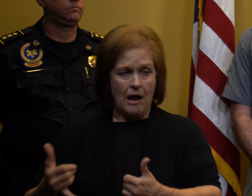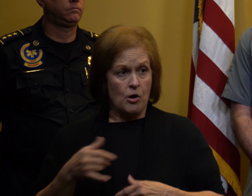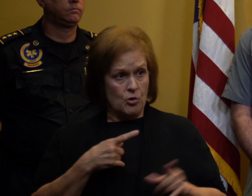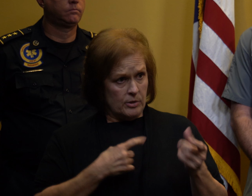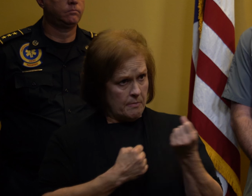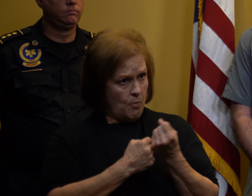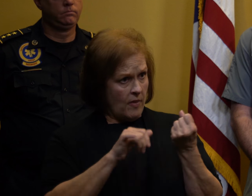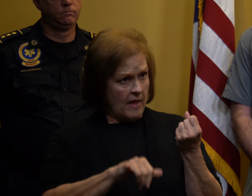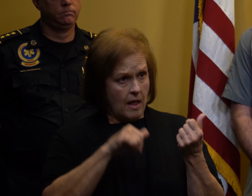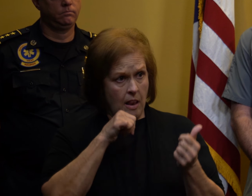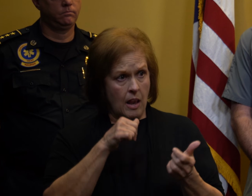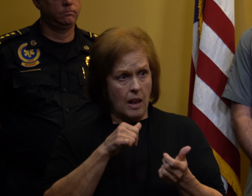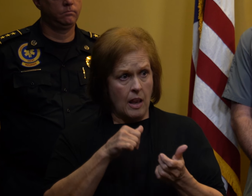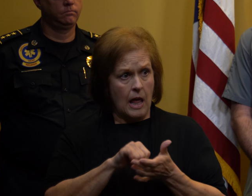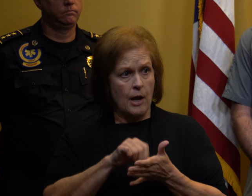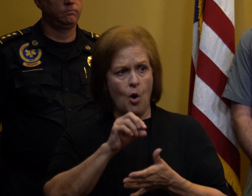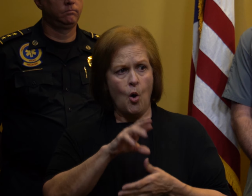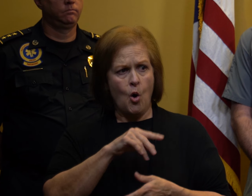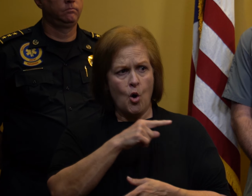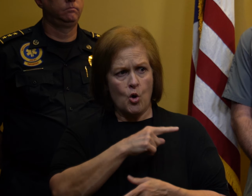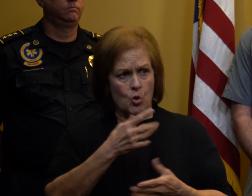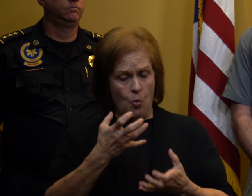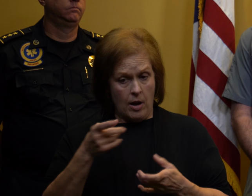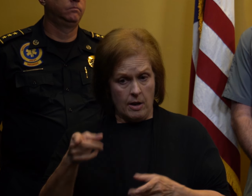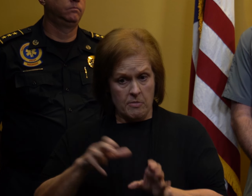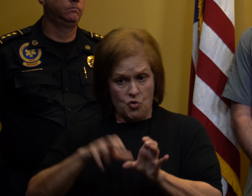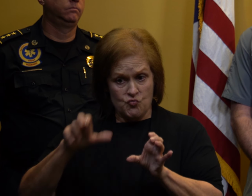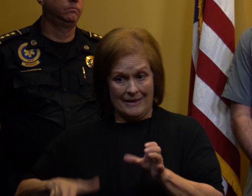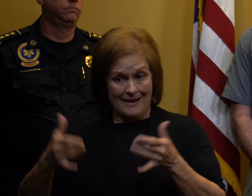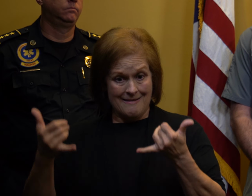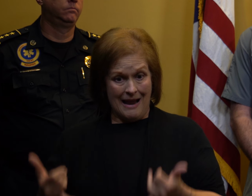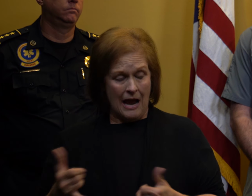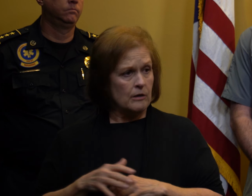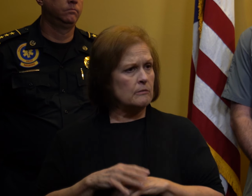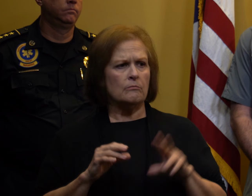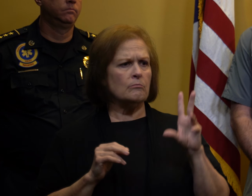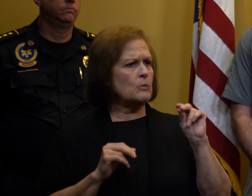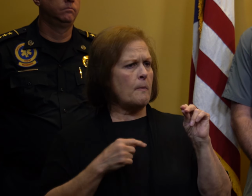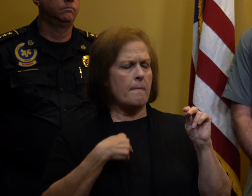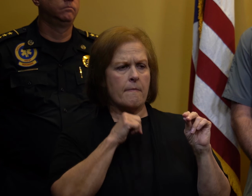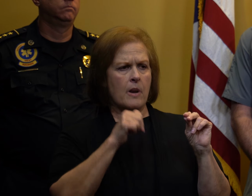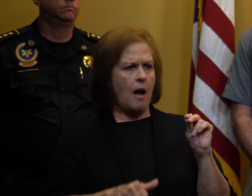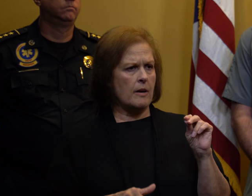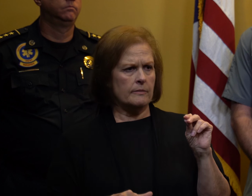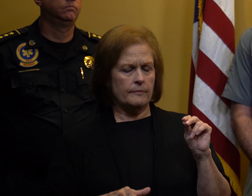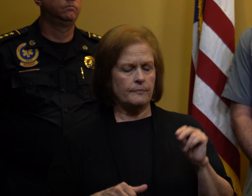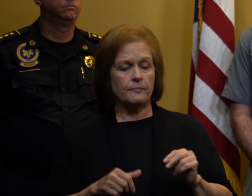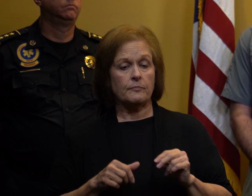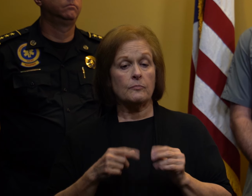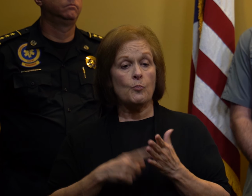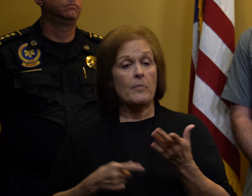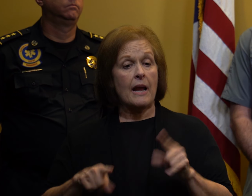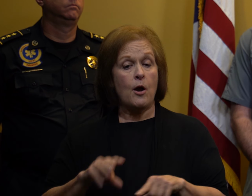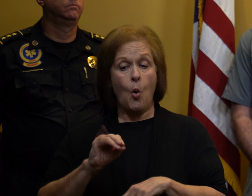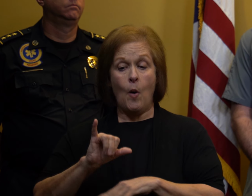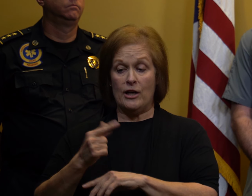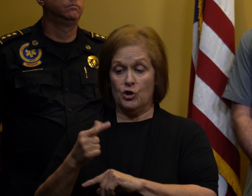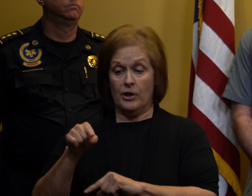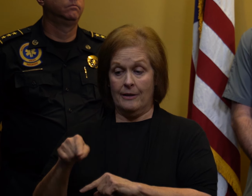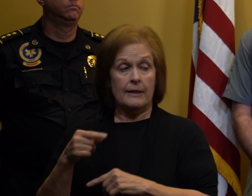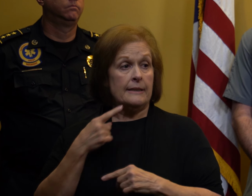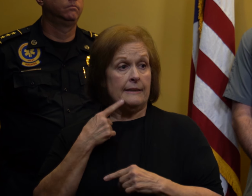that letter? Are you asking for his more immediate resignation as well? No, I'm not. What will happen is that the OIG